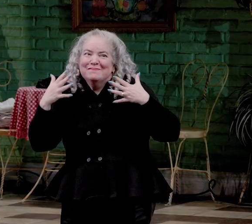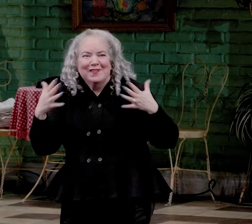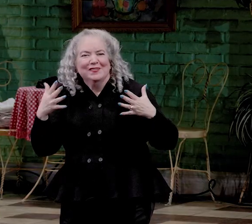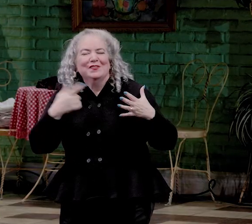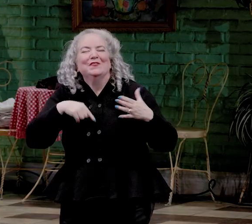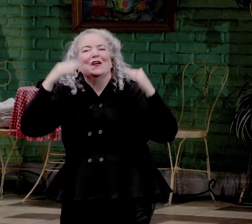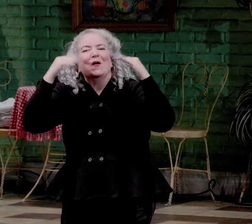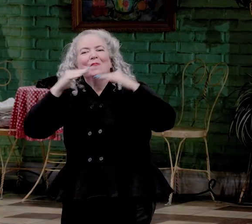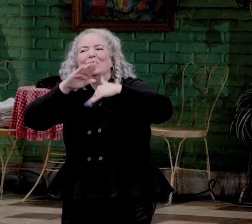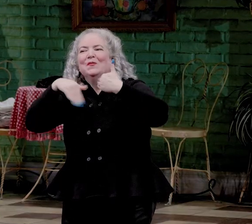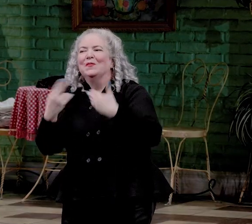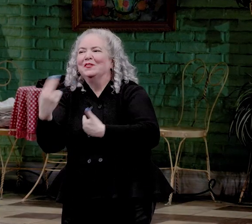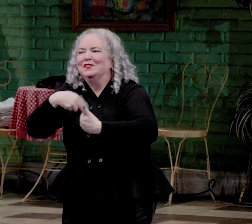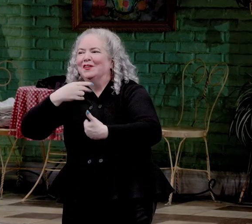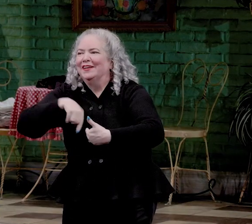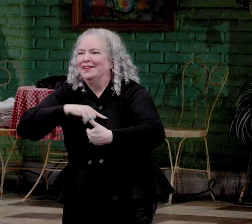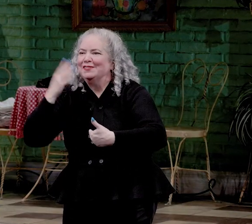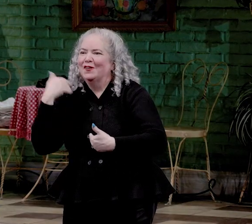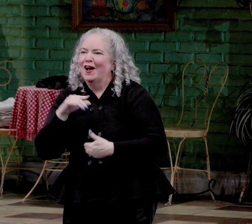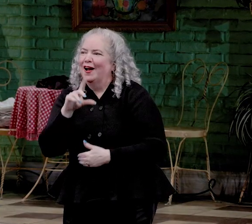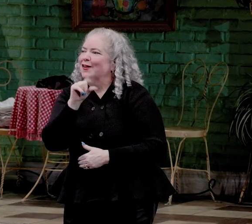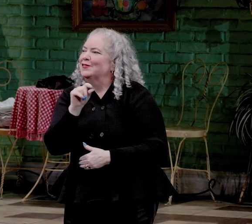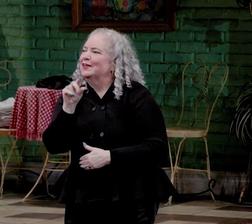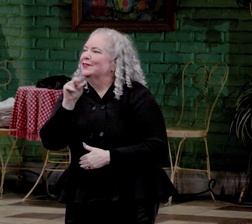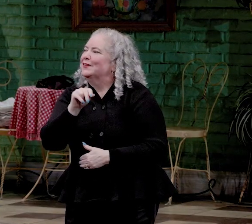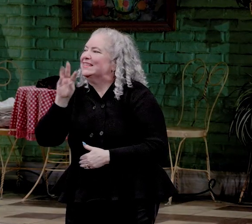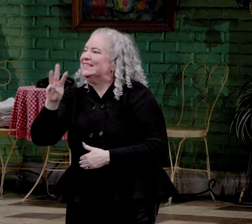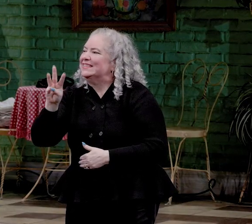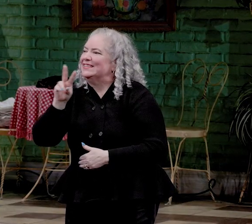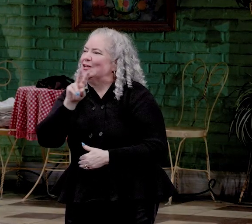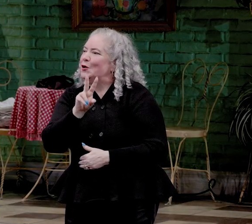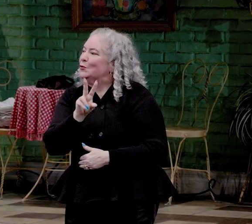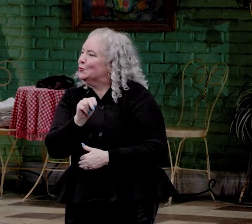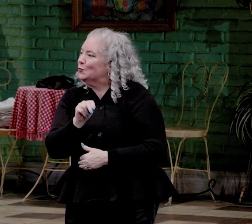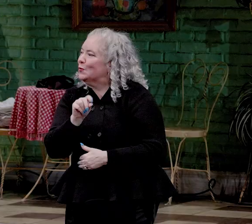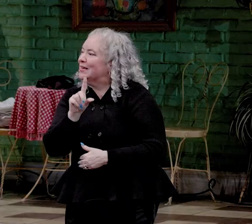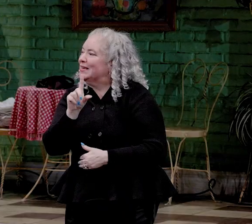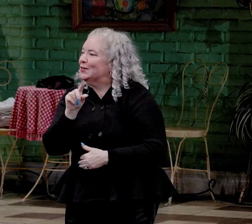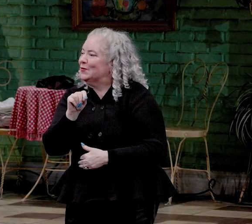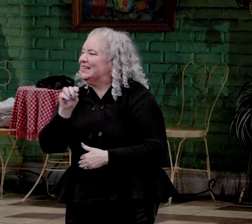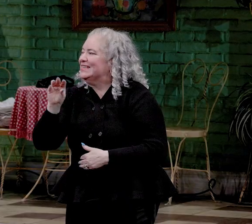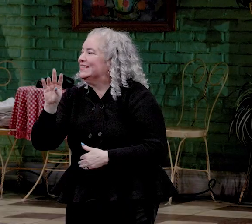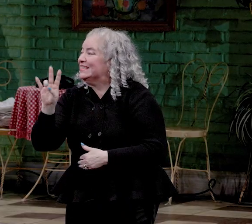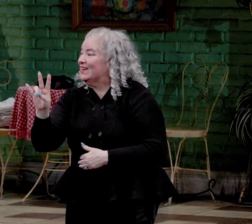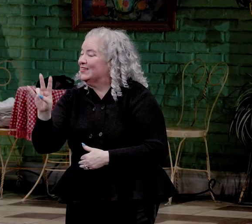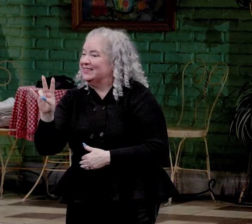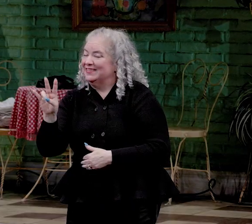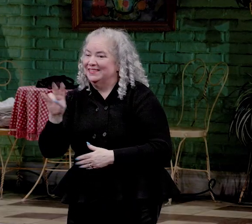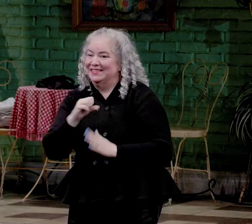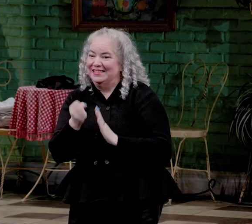We hope you'll all join us for our 2026-27 season.